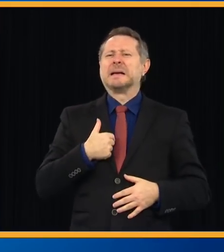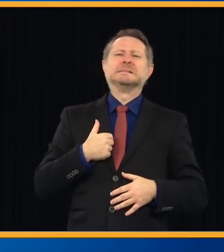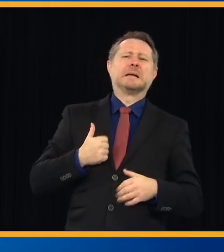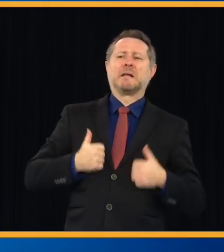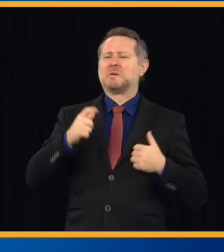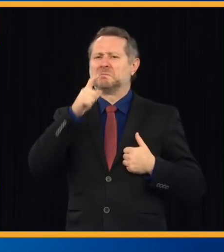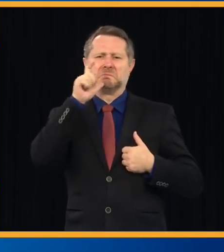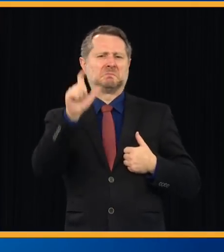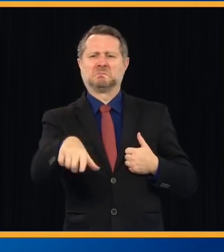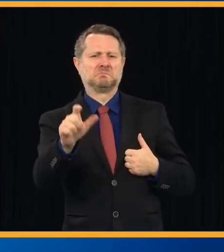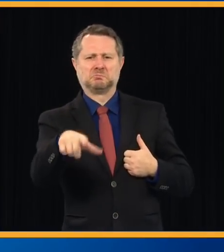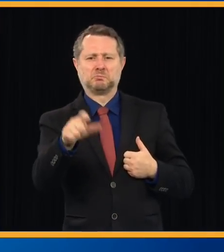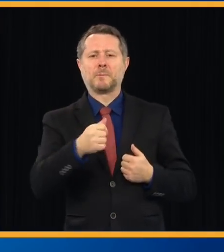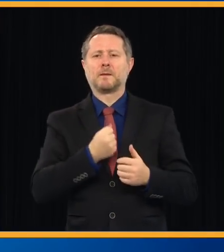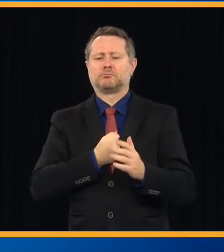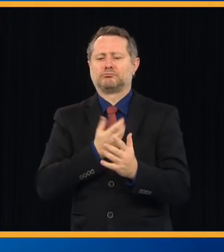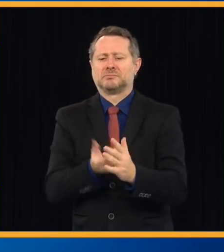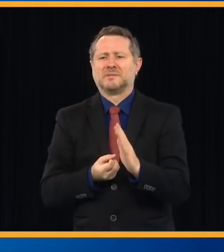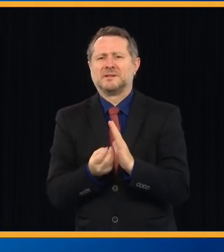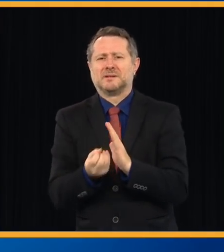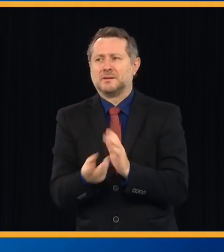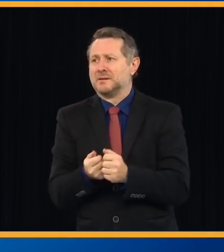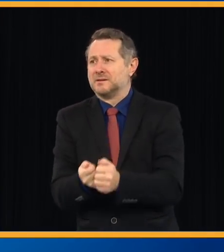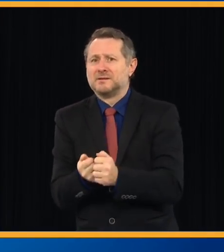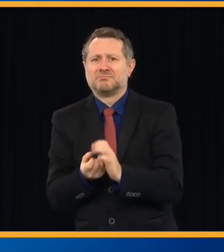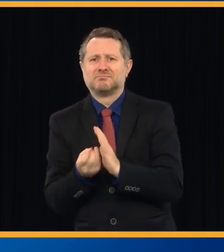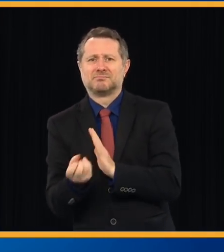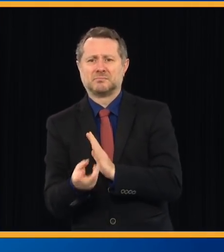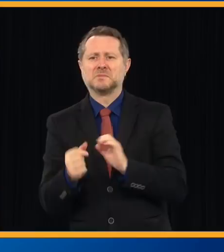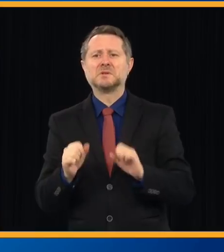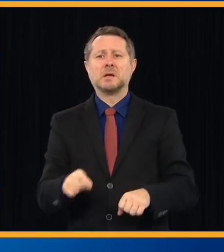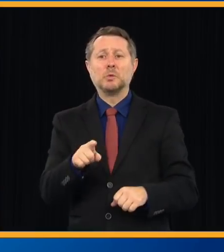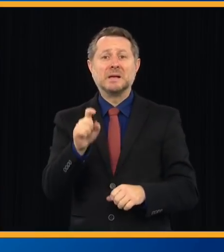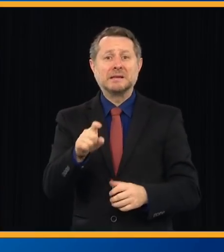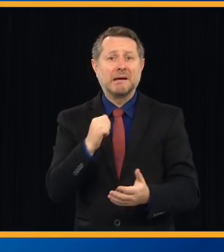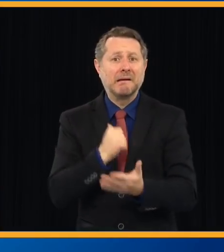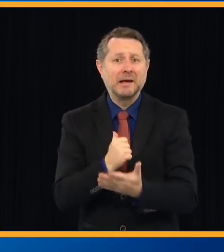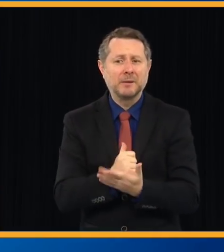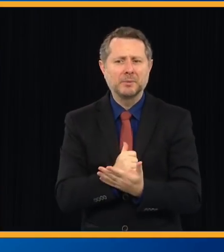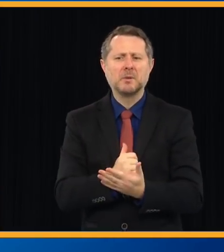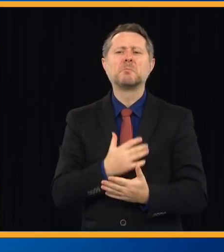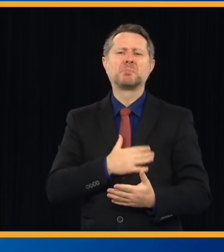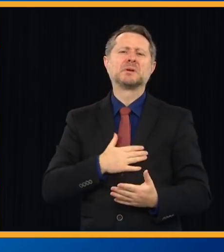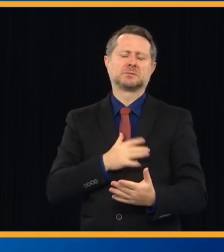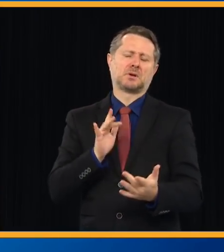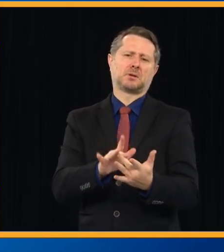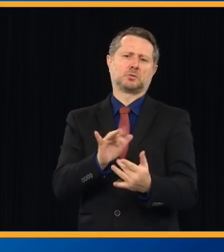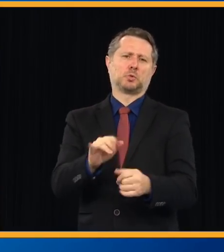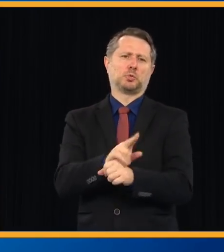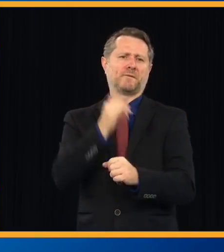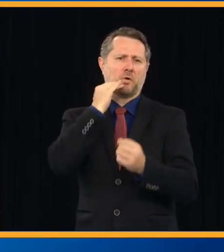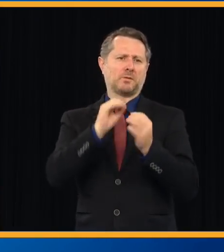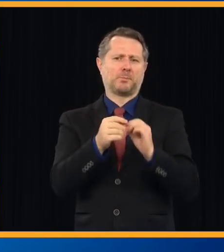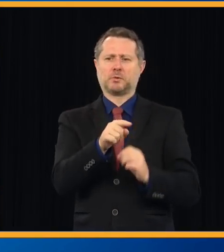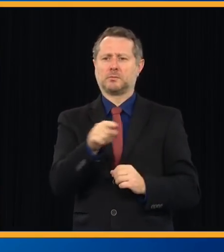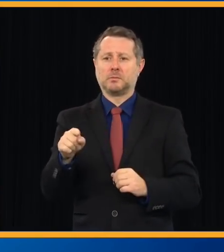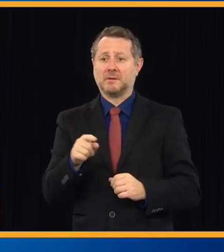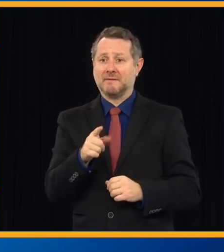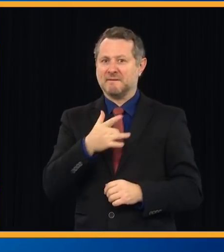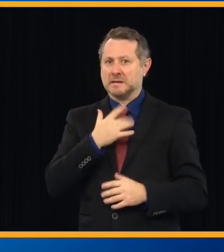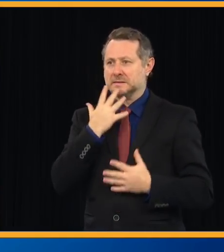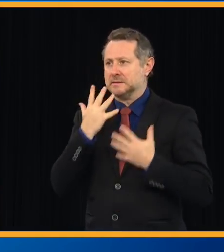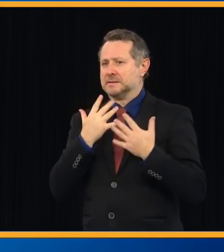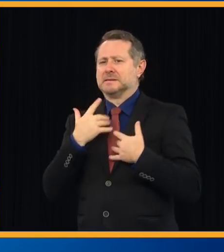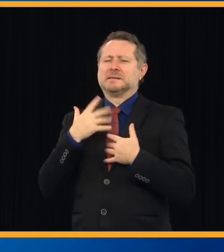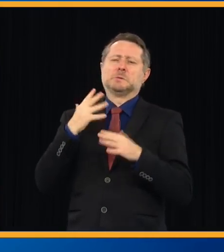But people who need help should reach out. There is no shame in reaching out and saying, I